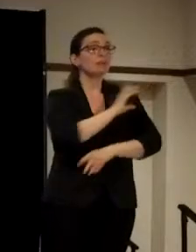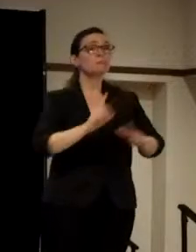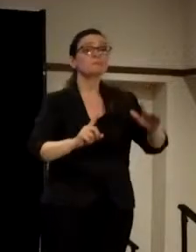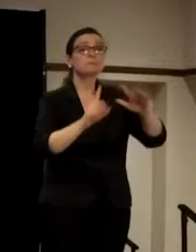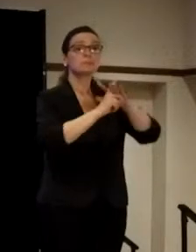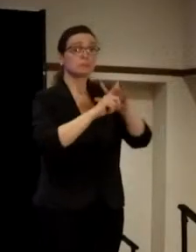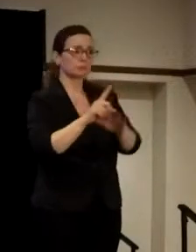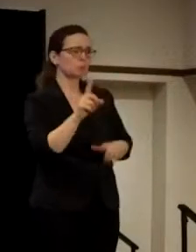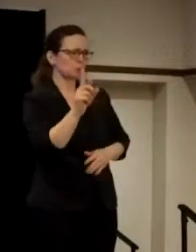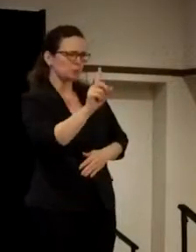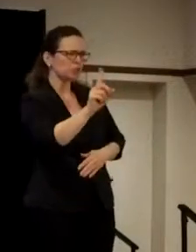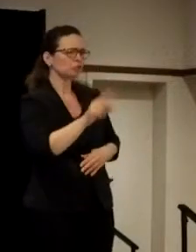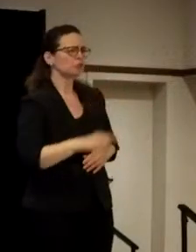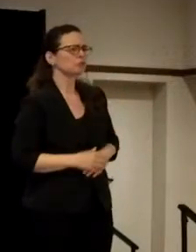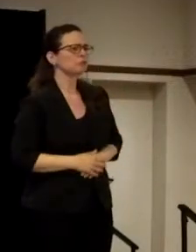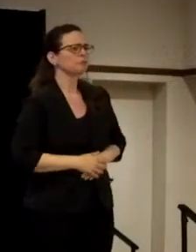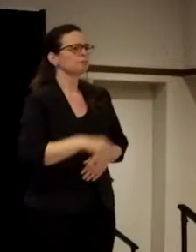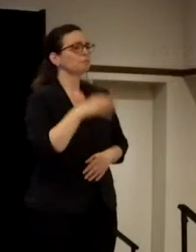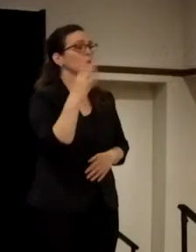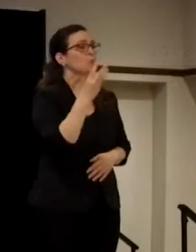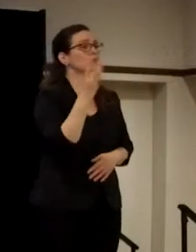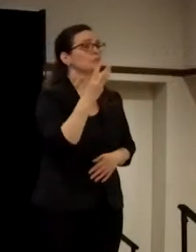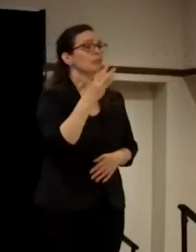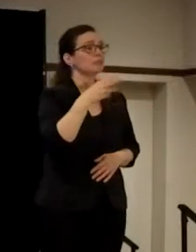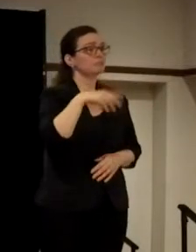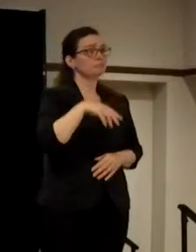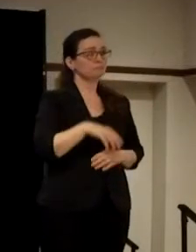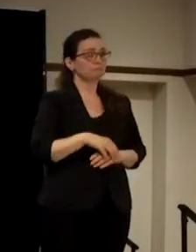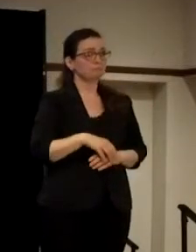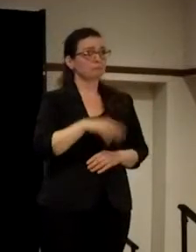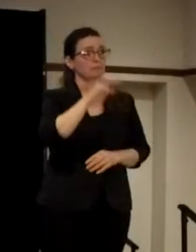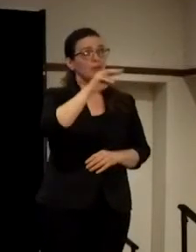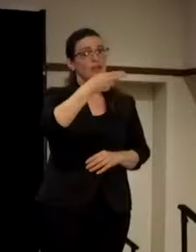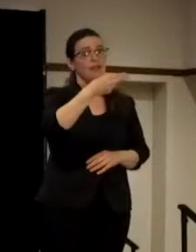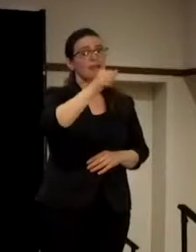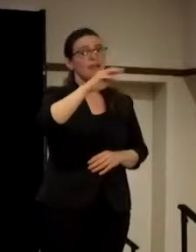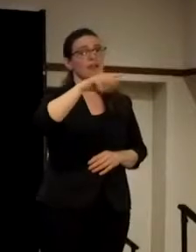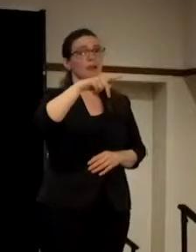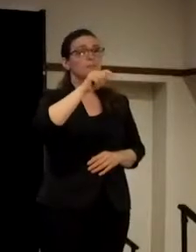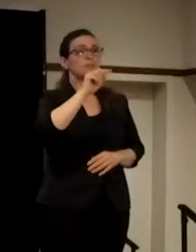Hamilton Street Boys and Girls Club. As we move forward, I think in